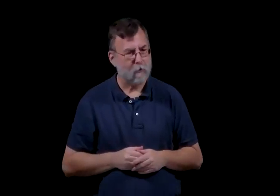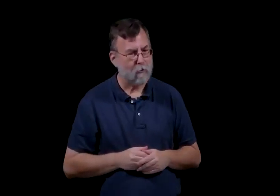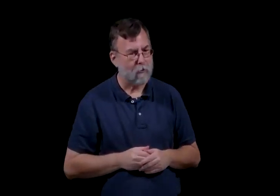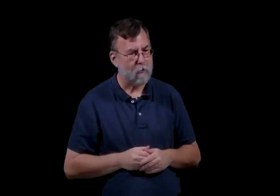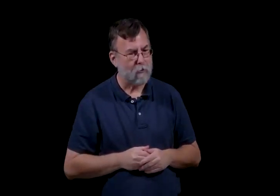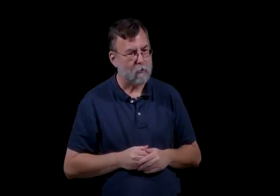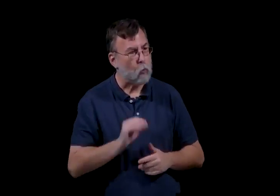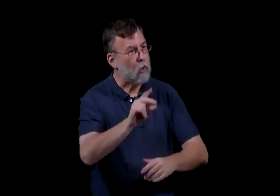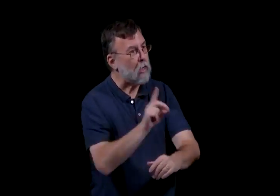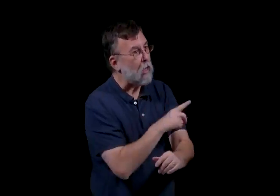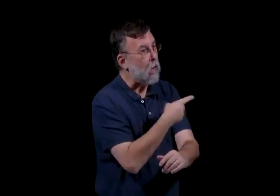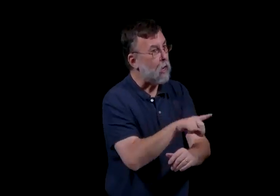enemy.